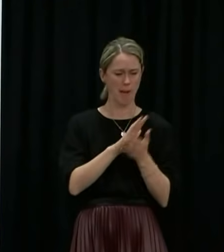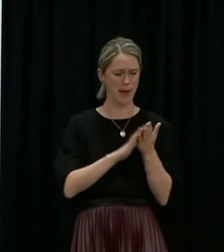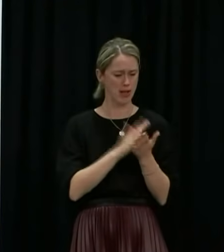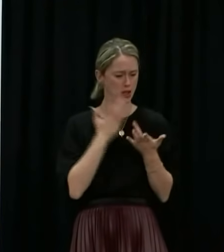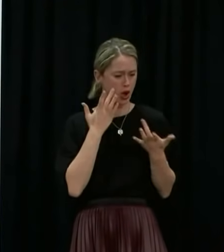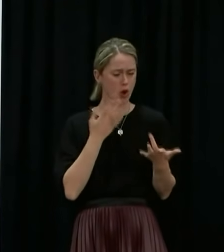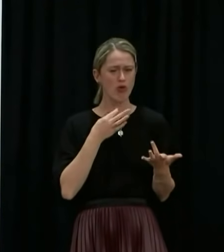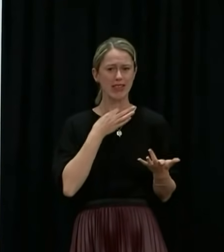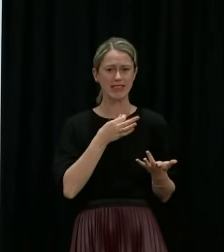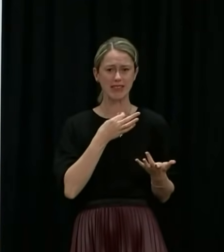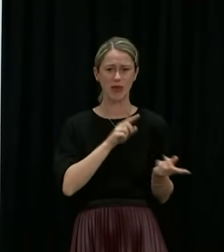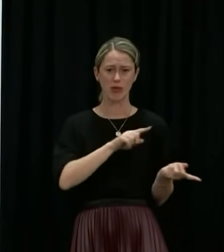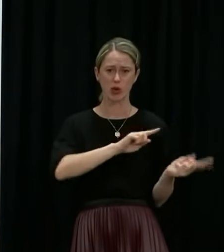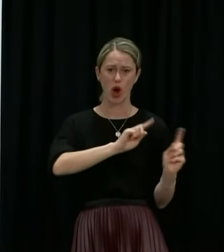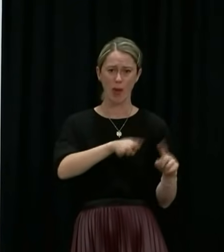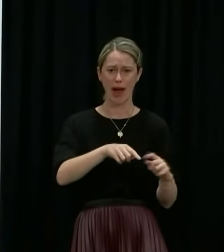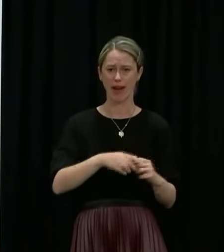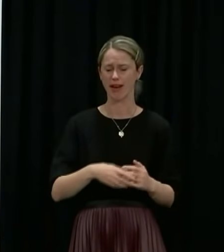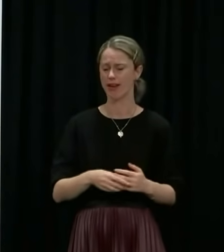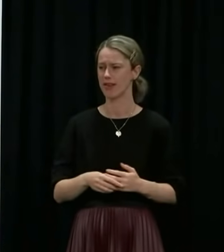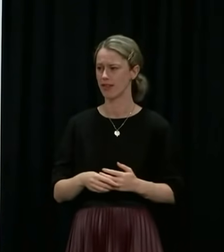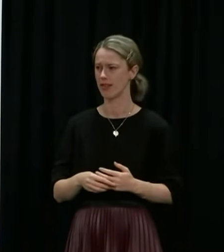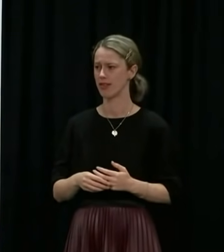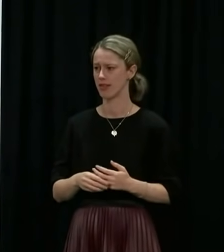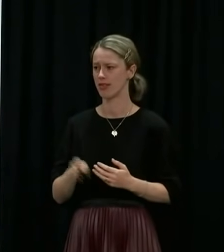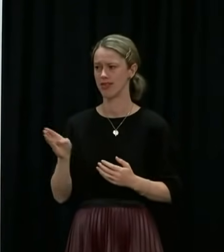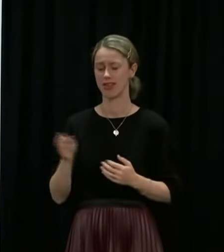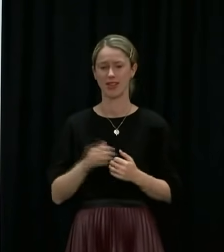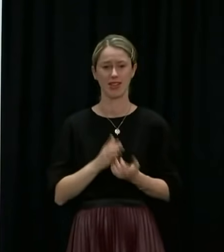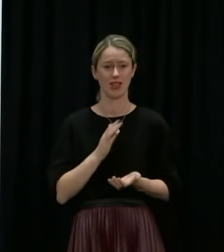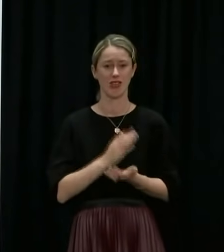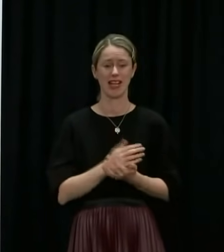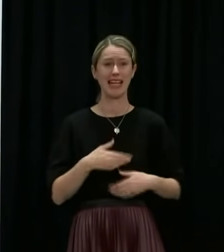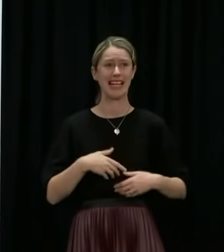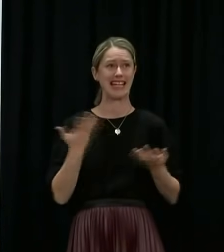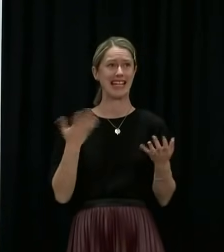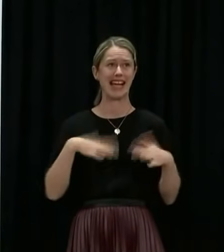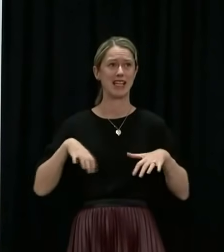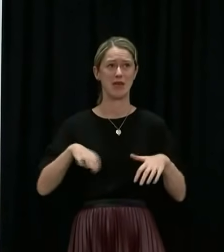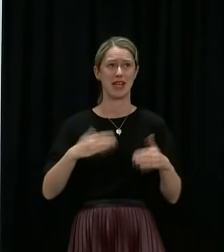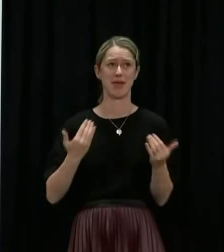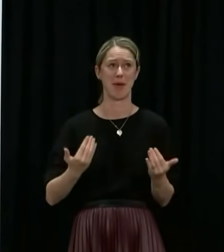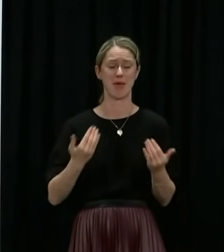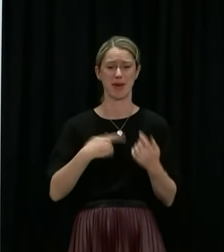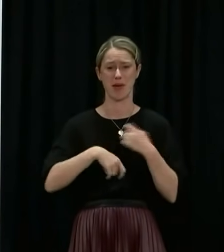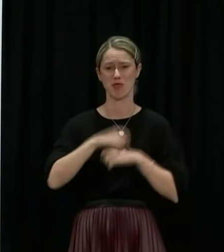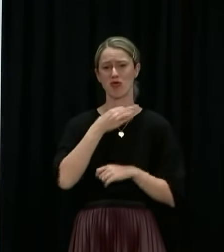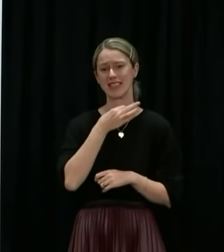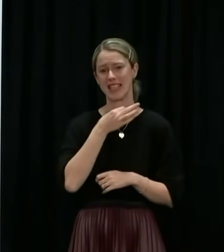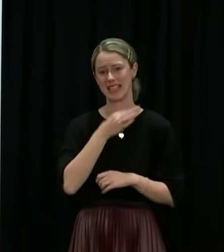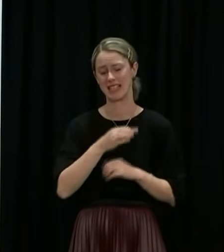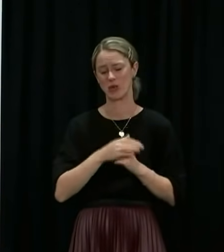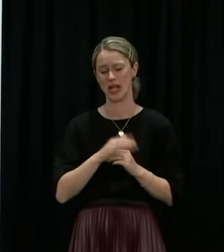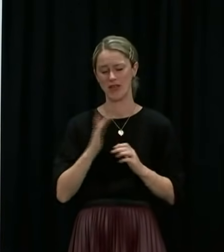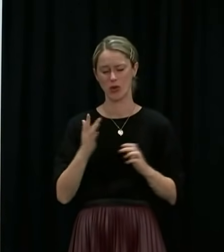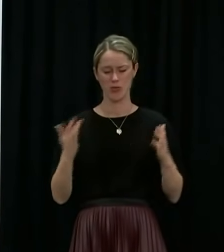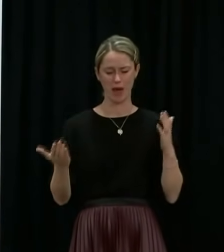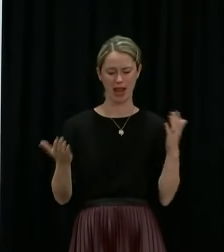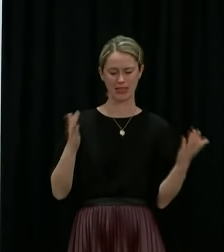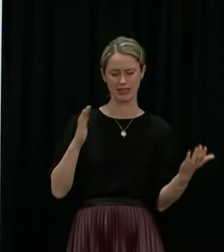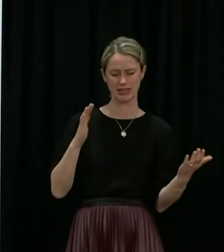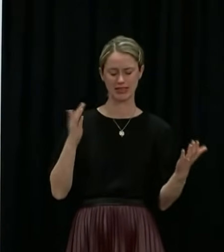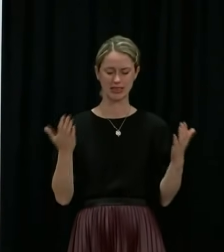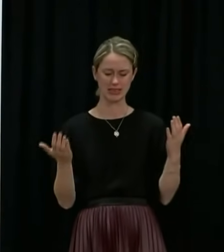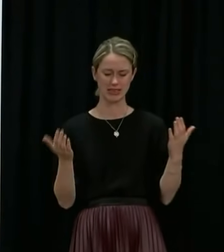risk to force them to go back? Almost anything at this point is a risk, and we do have to weigh that up against the need